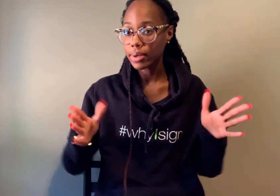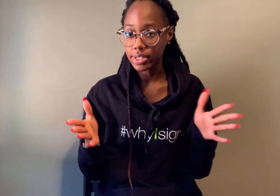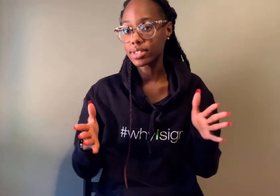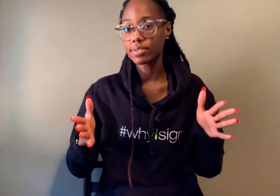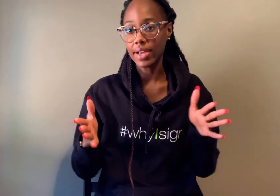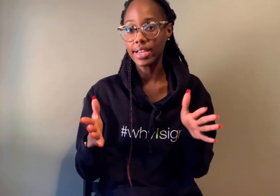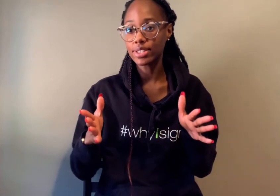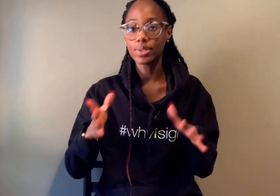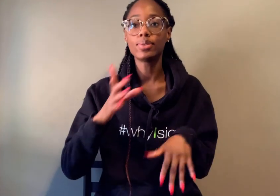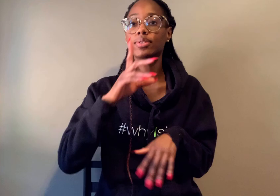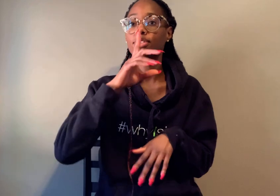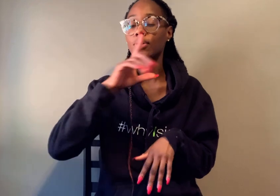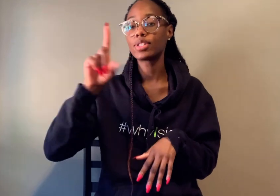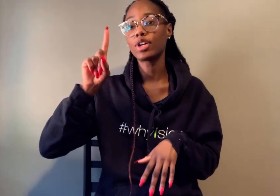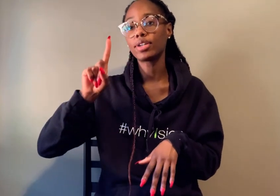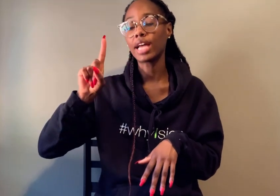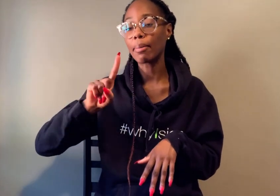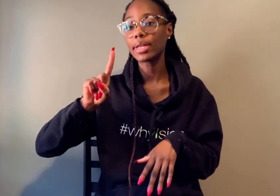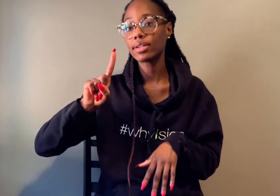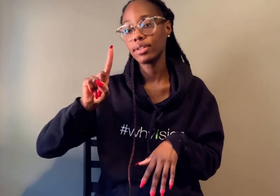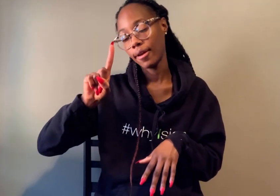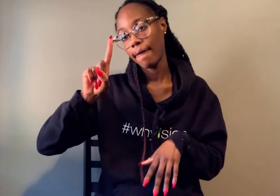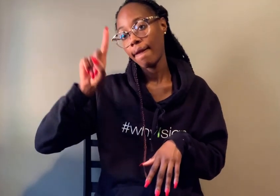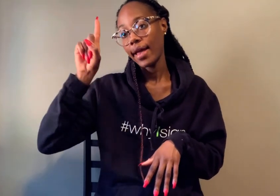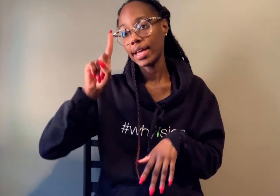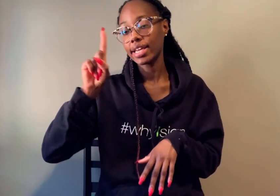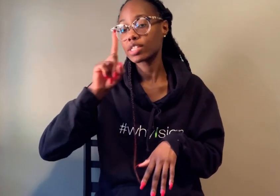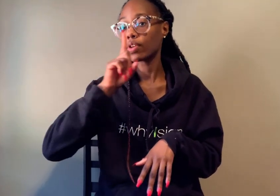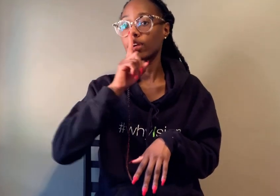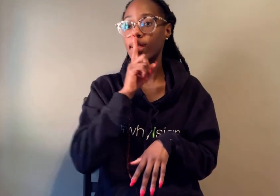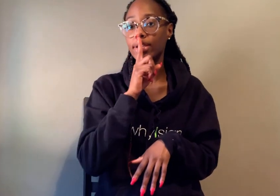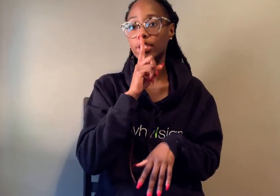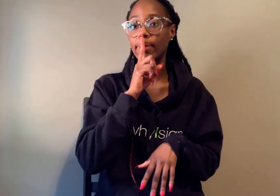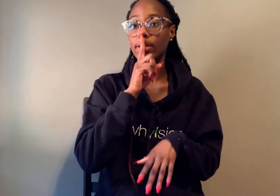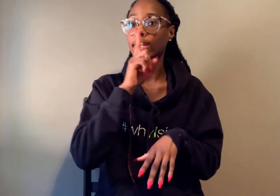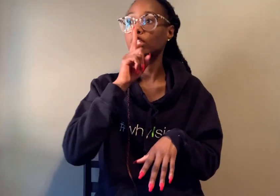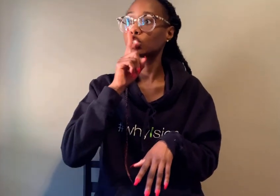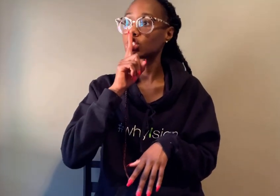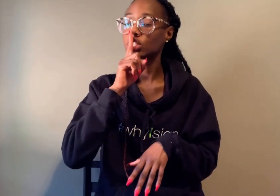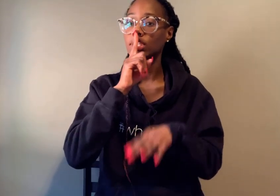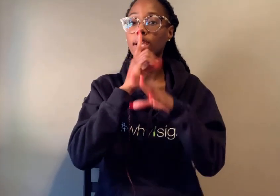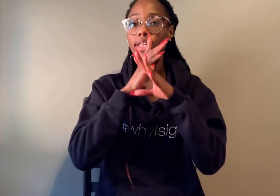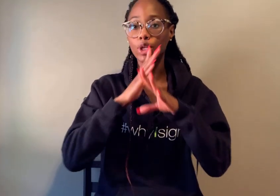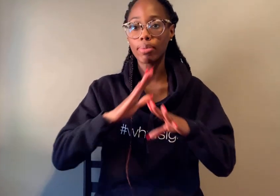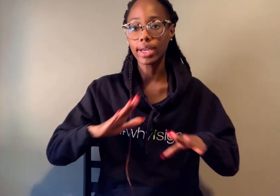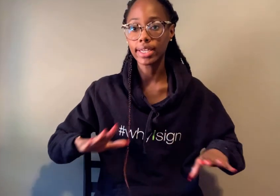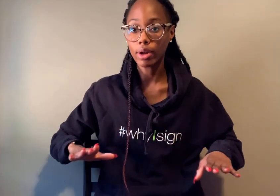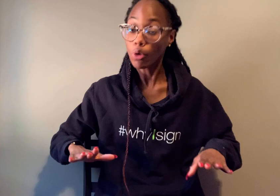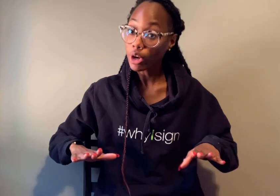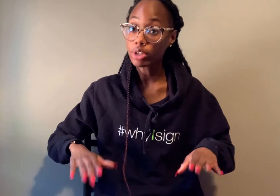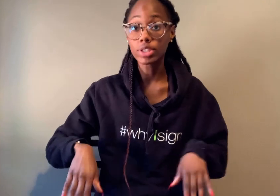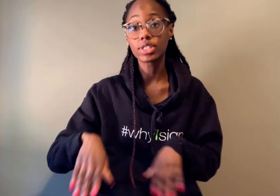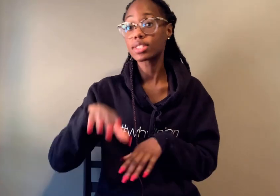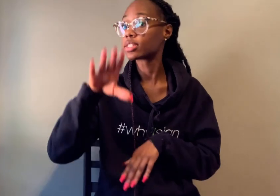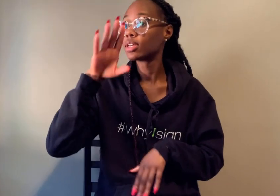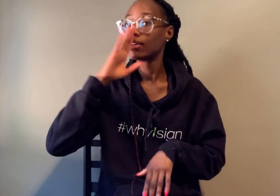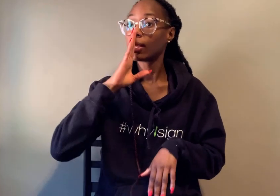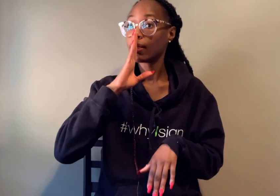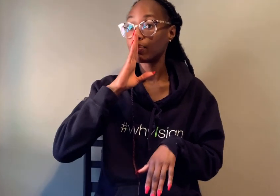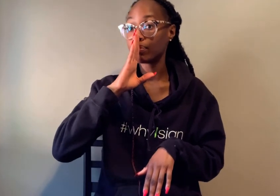is fine too. So it's your dominant index finger at your mouth, like shh, and then you bring it down. Or you can just